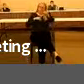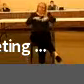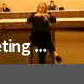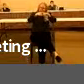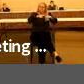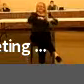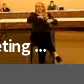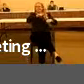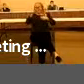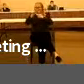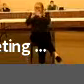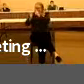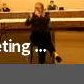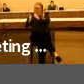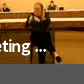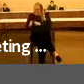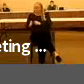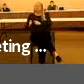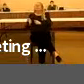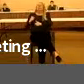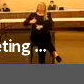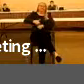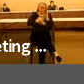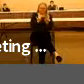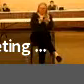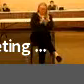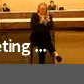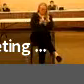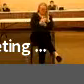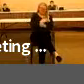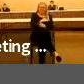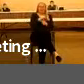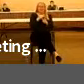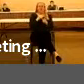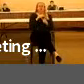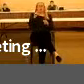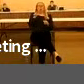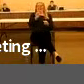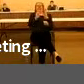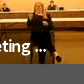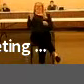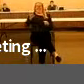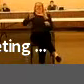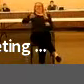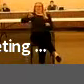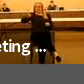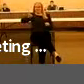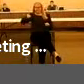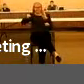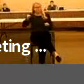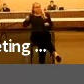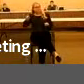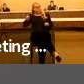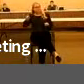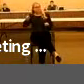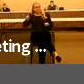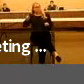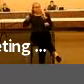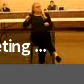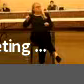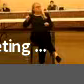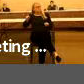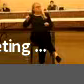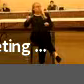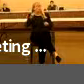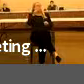do directly abut this. Then when you move to the east side of the project, kind of appreciate